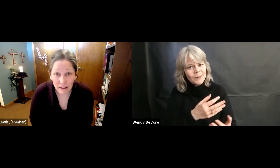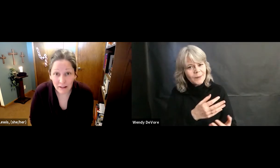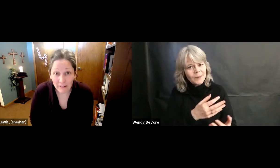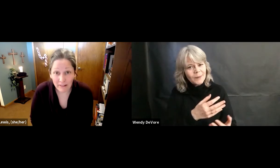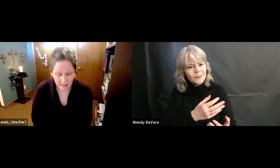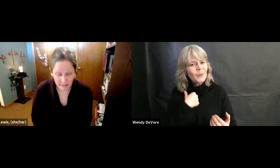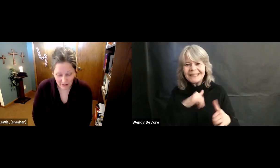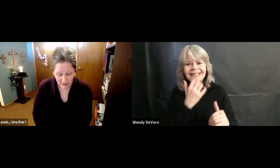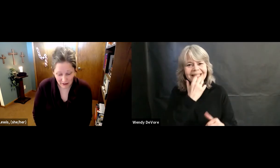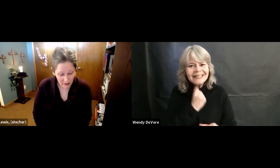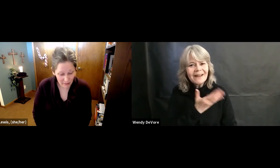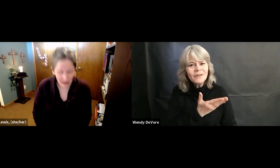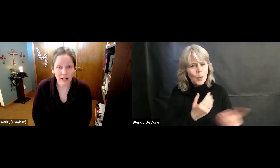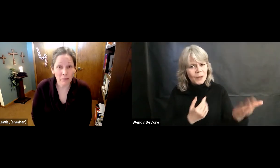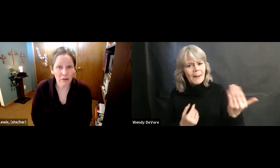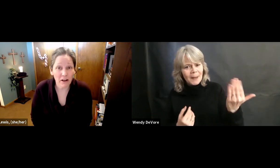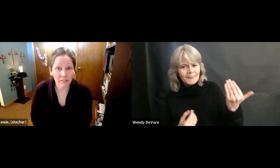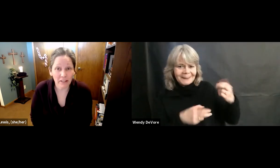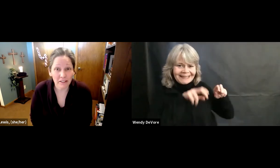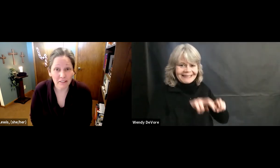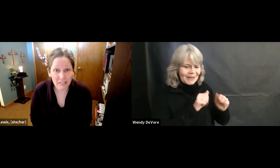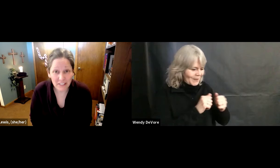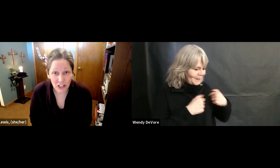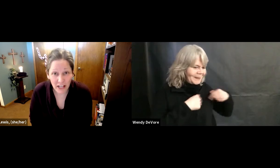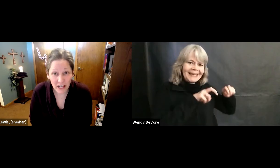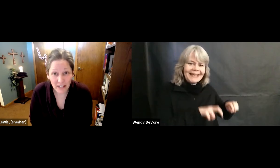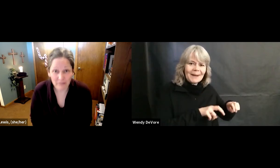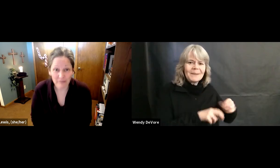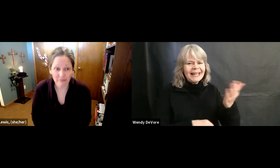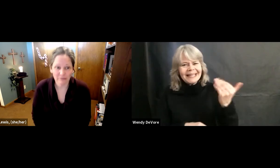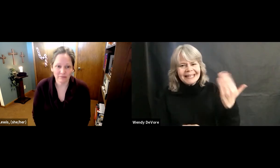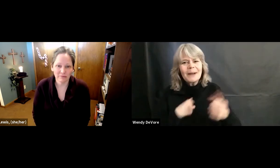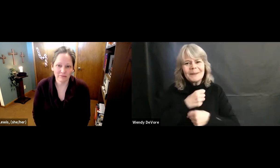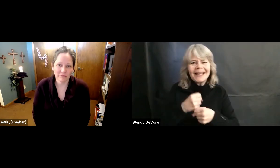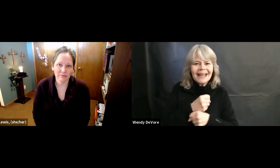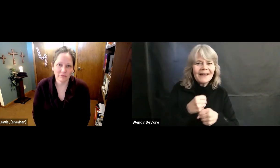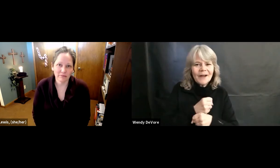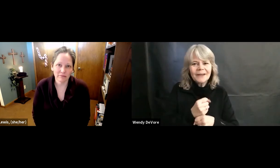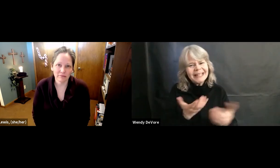me. Come have a cup of coffee. Let's chat.